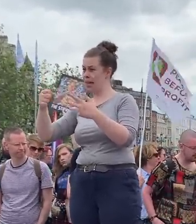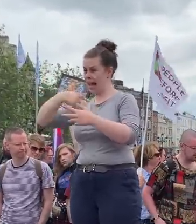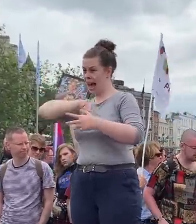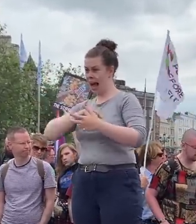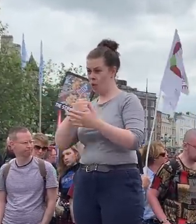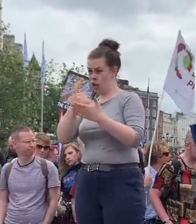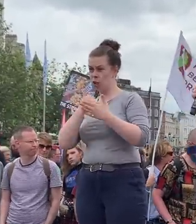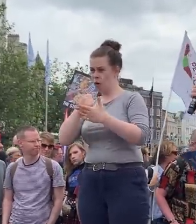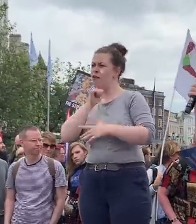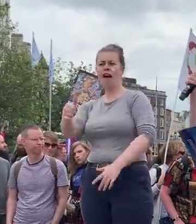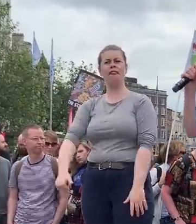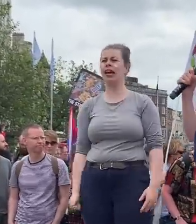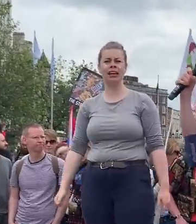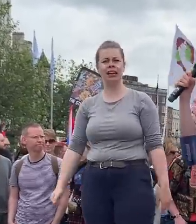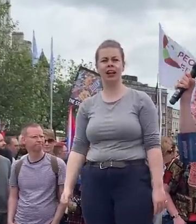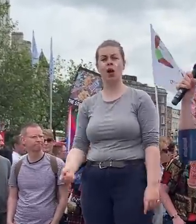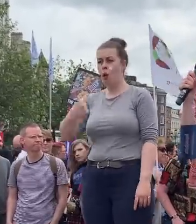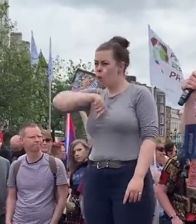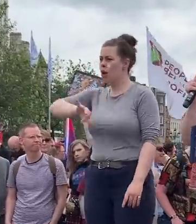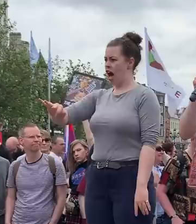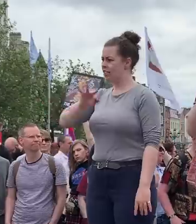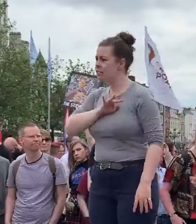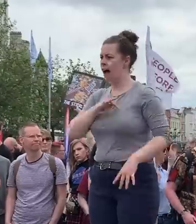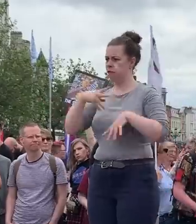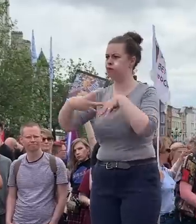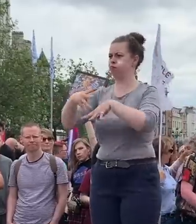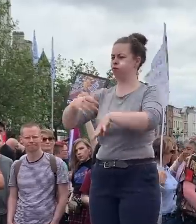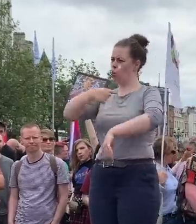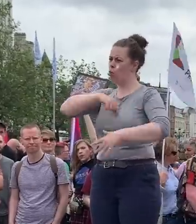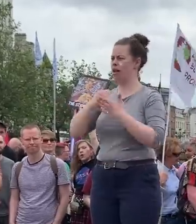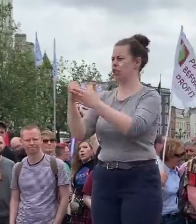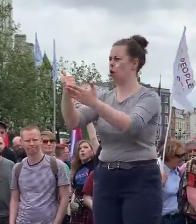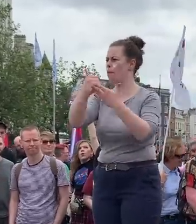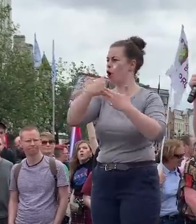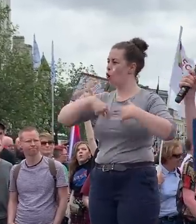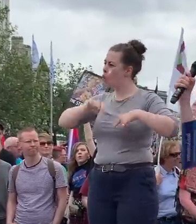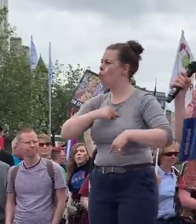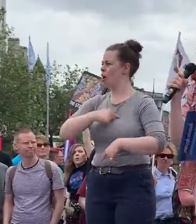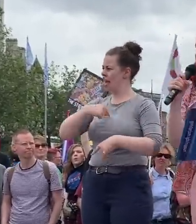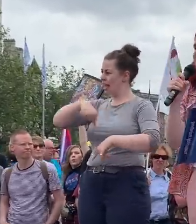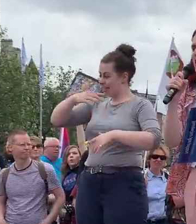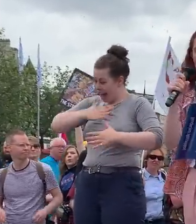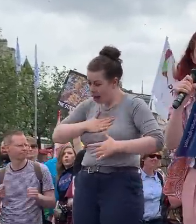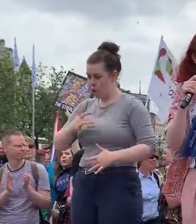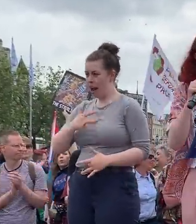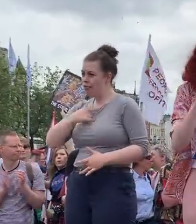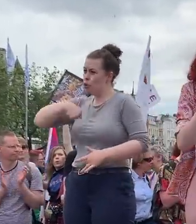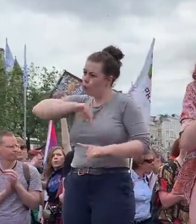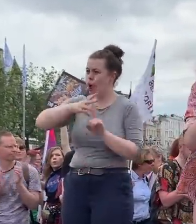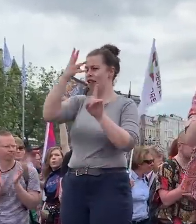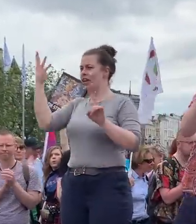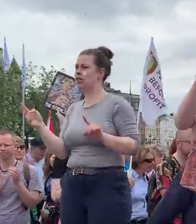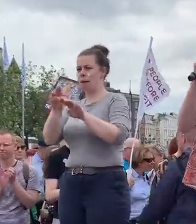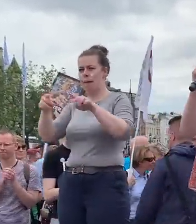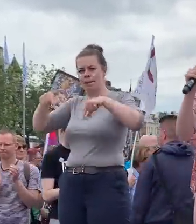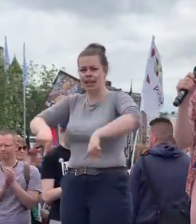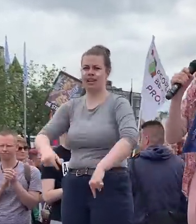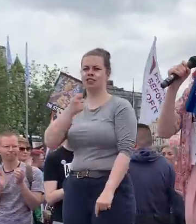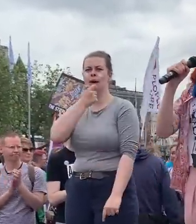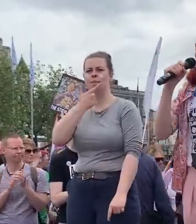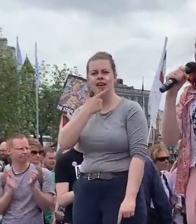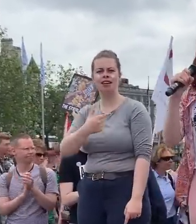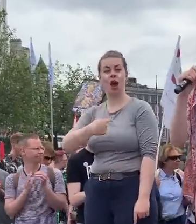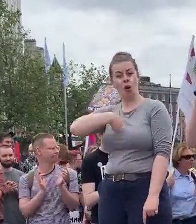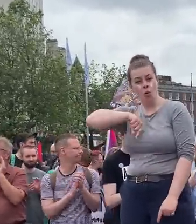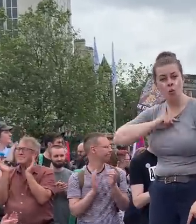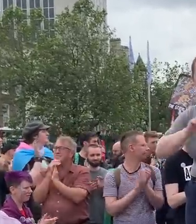LGBT liberation. We are our allies. We are the grassroots, the LGBT community. We